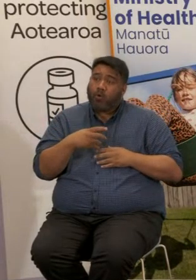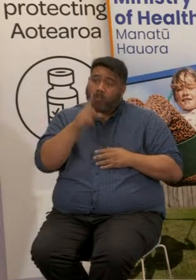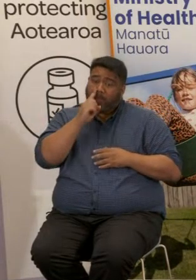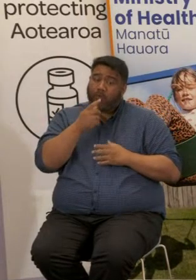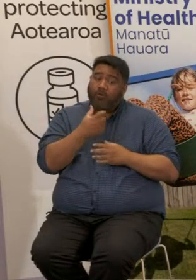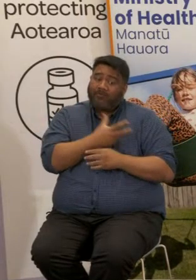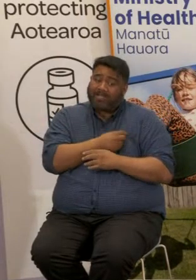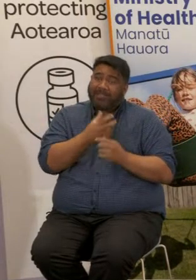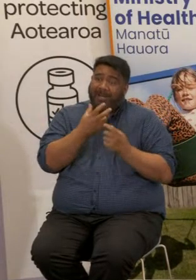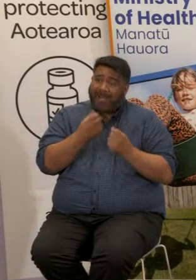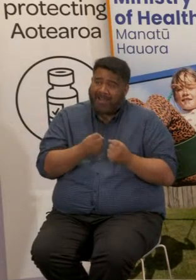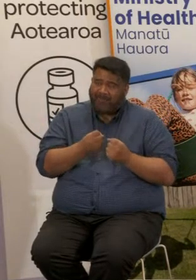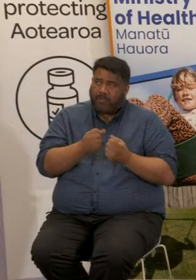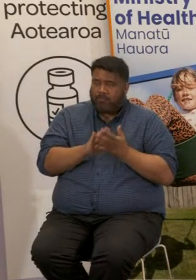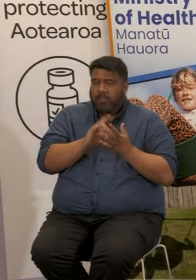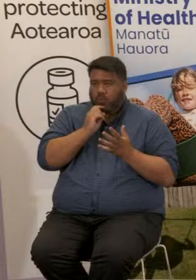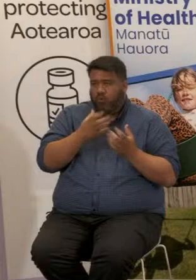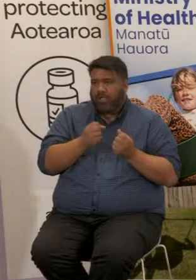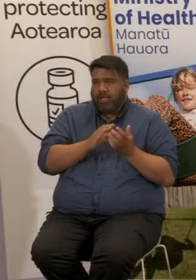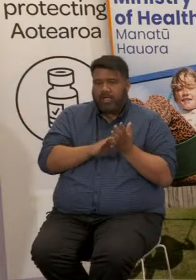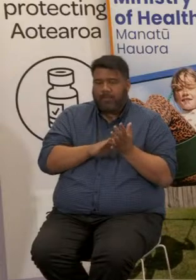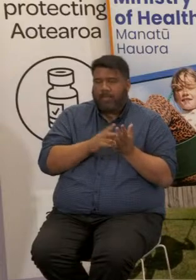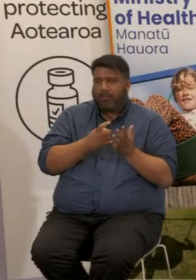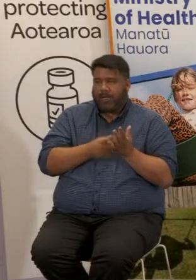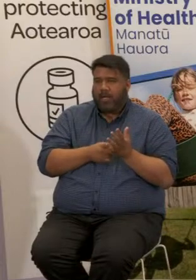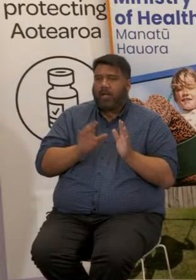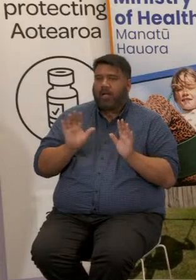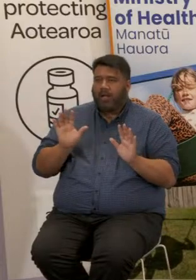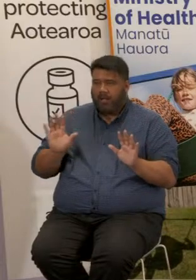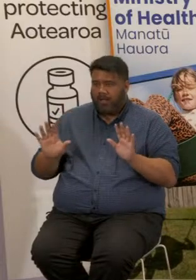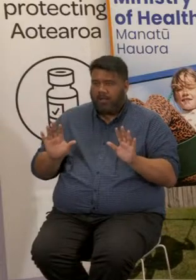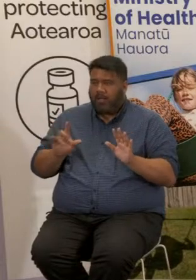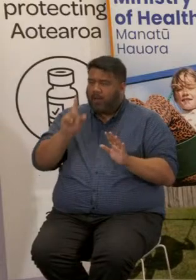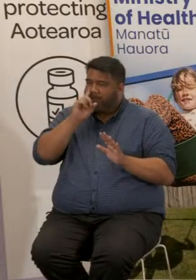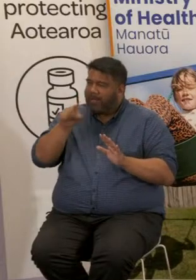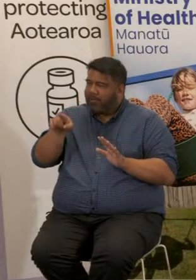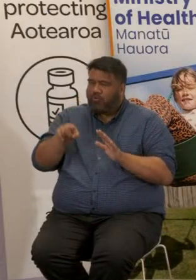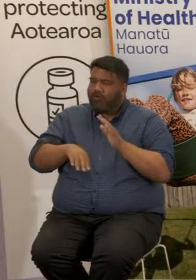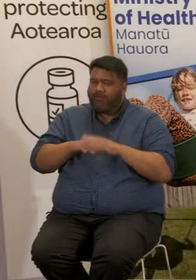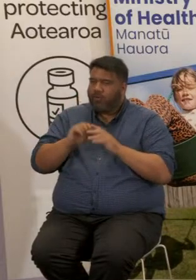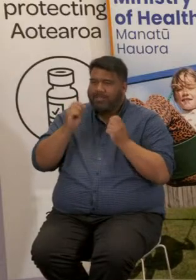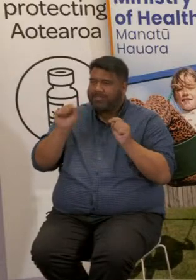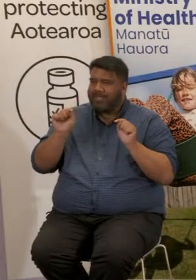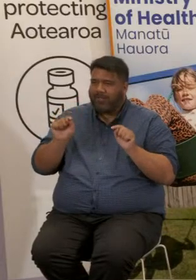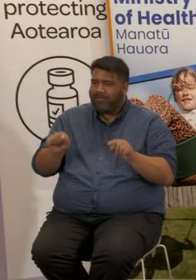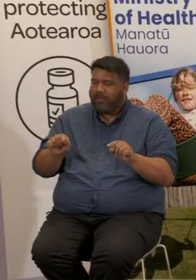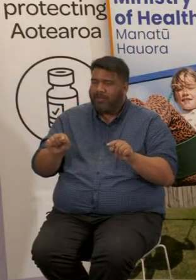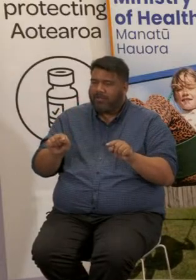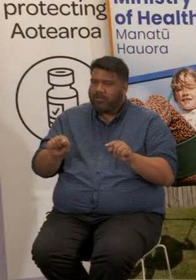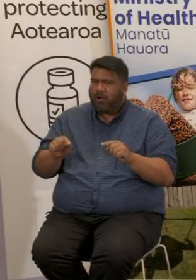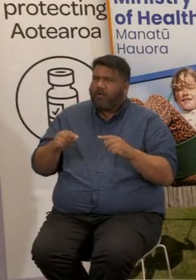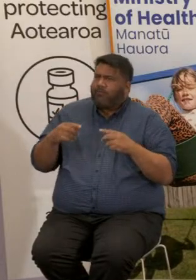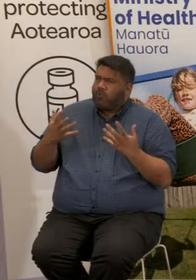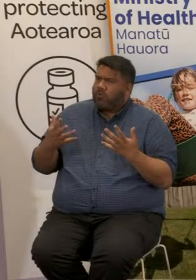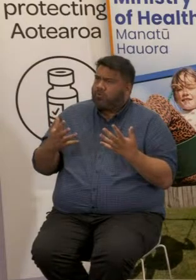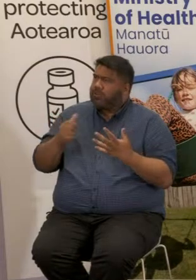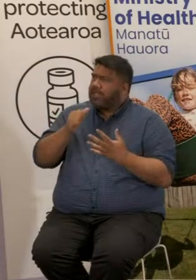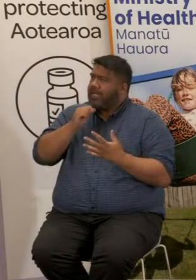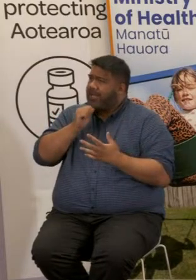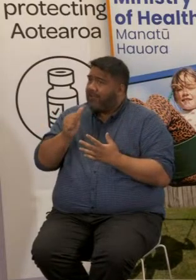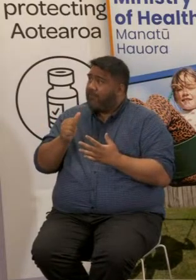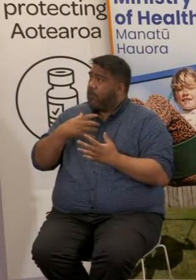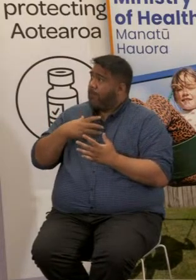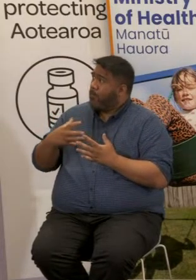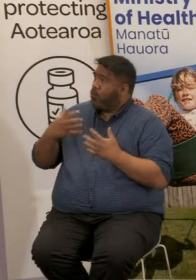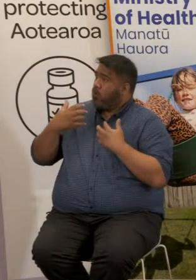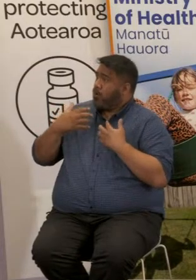very common myth that we've had with measles, and we can see it coming with COVID, that we will expect to see the relative proportion of